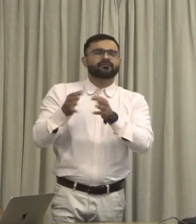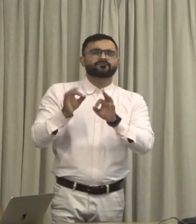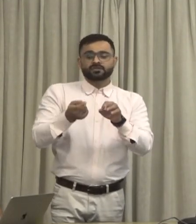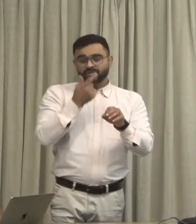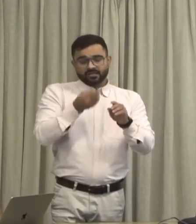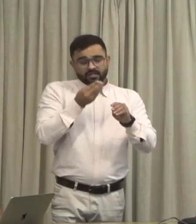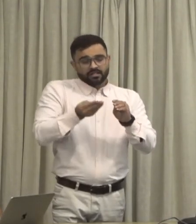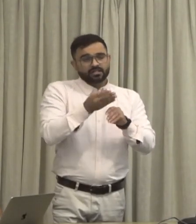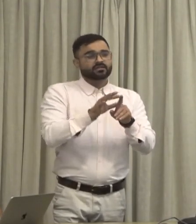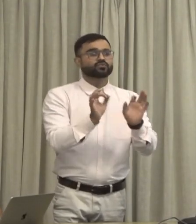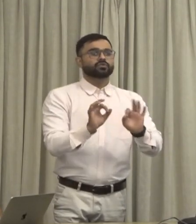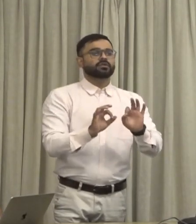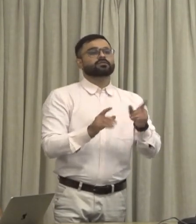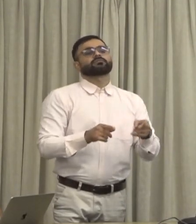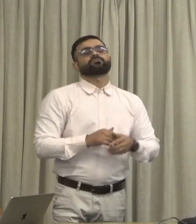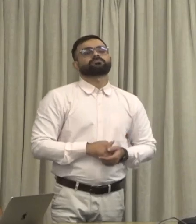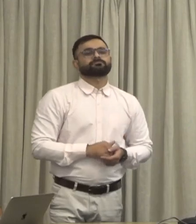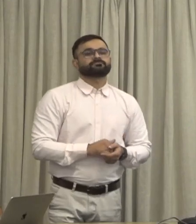overtreat, and to then